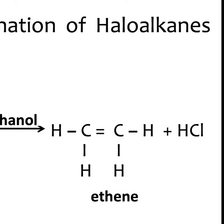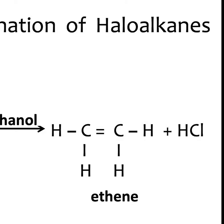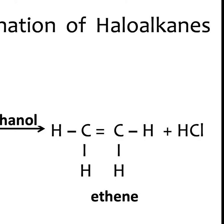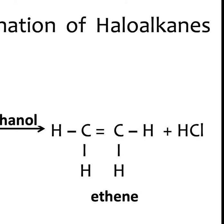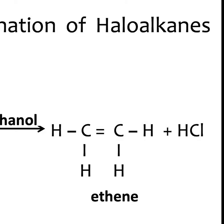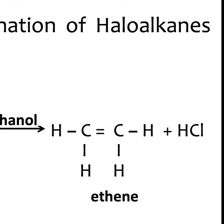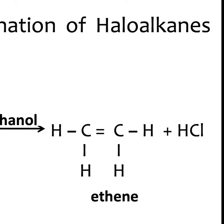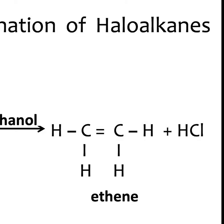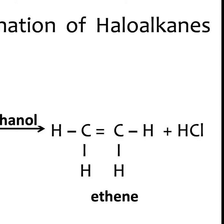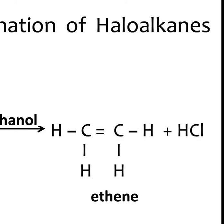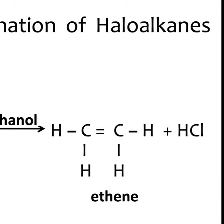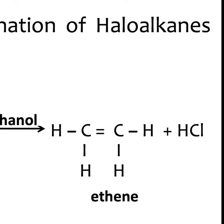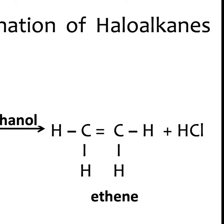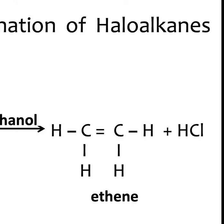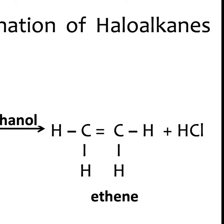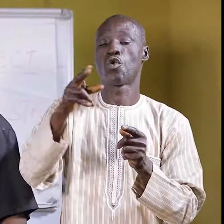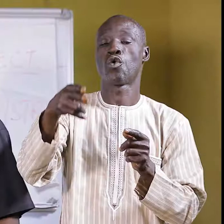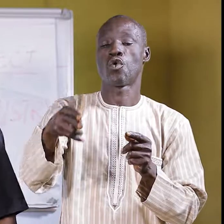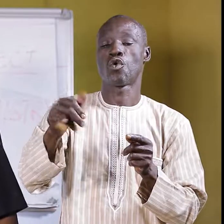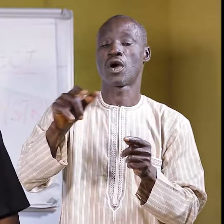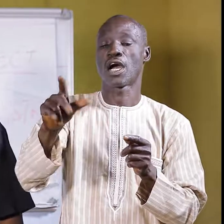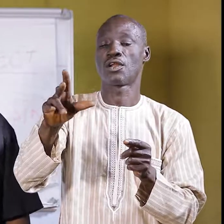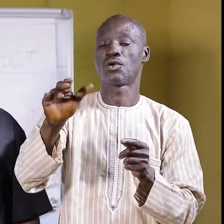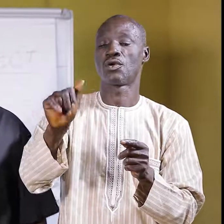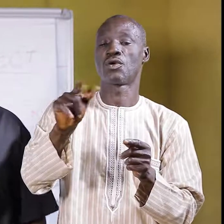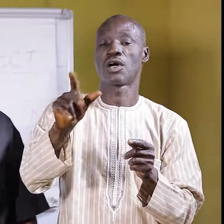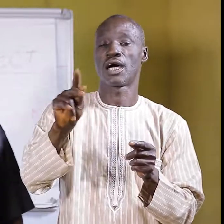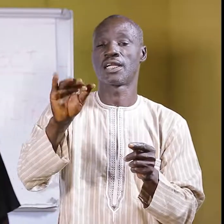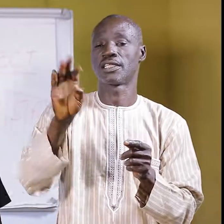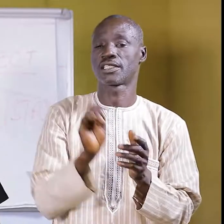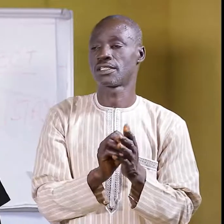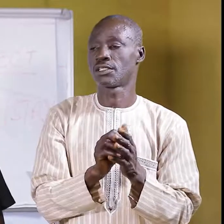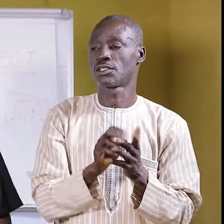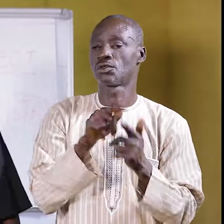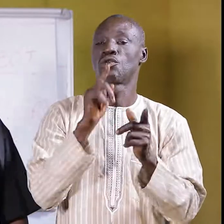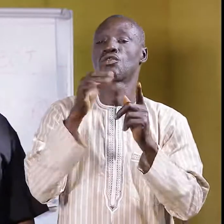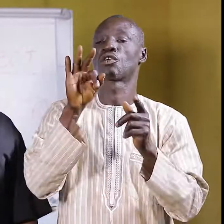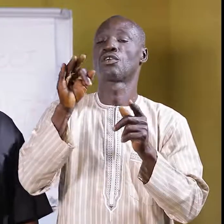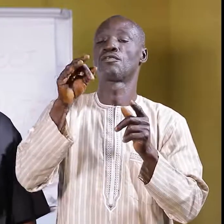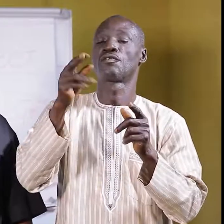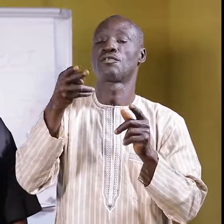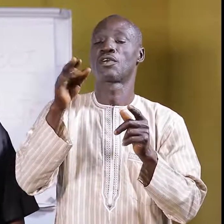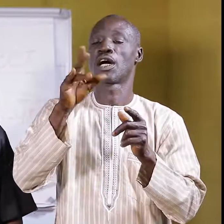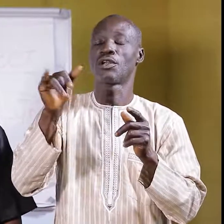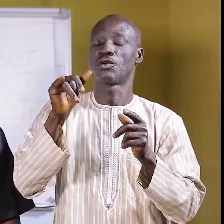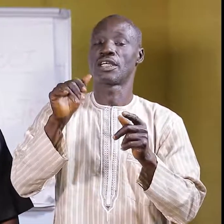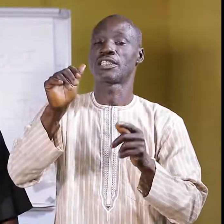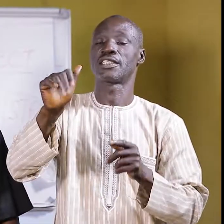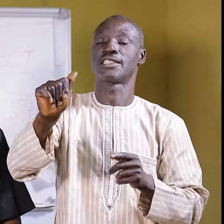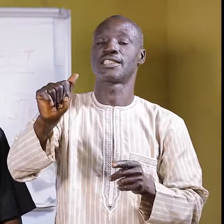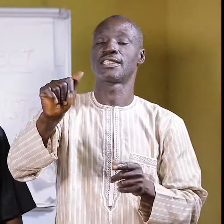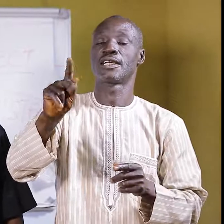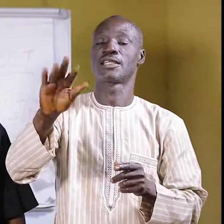dehydrohalogenation or haloalkenes. When we talk about haloalkene, we are talking about alkyl